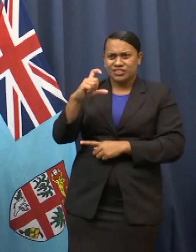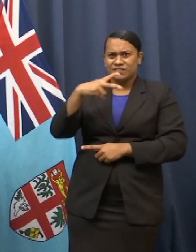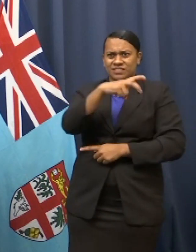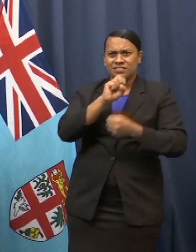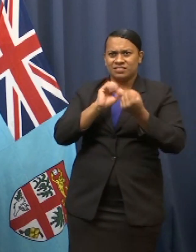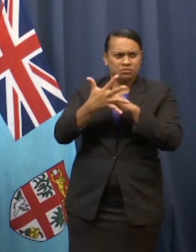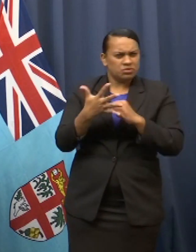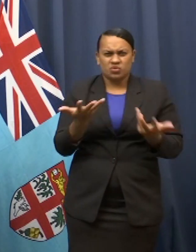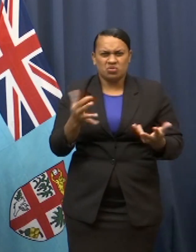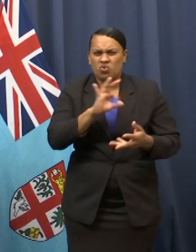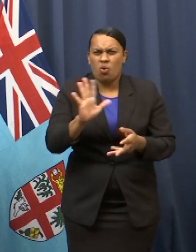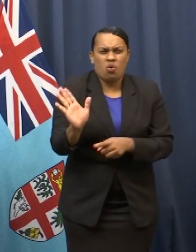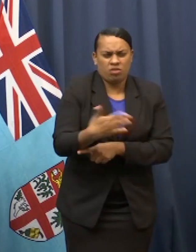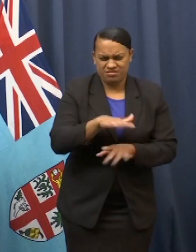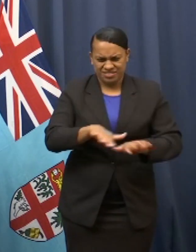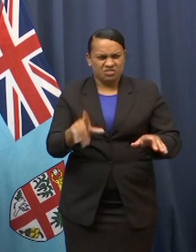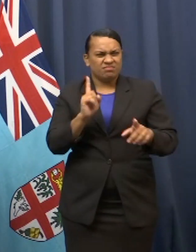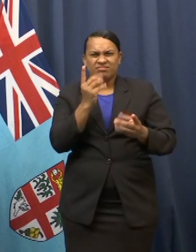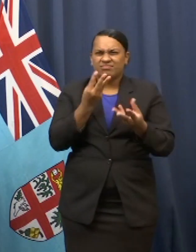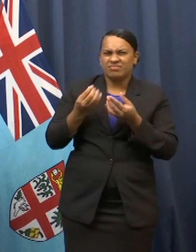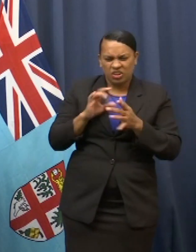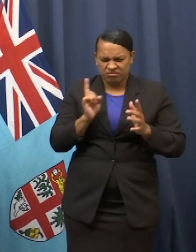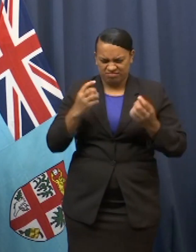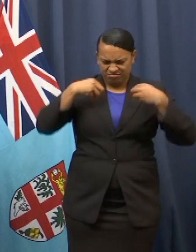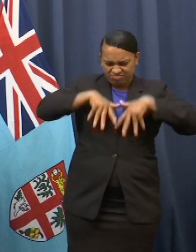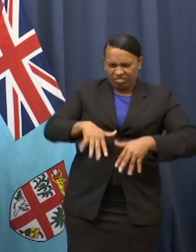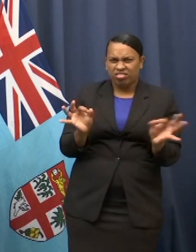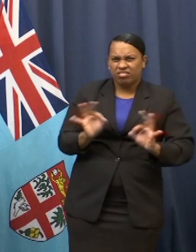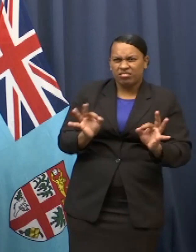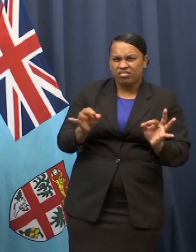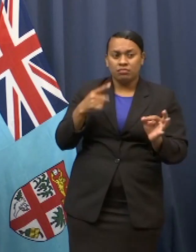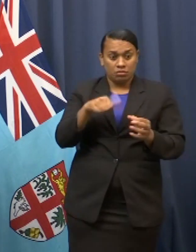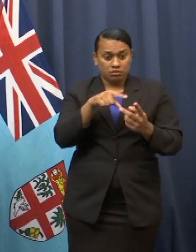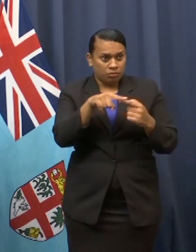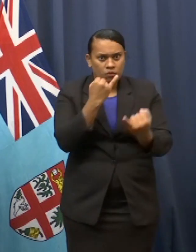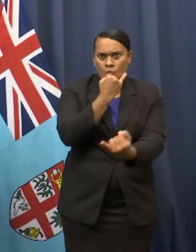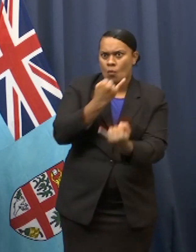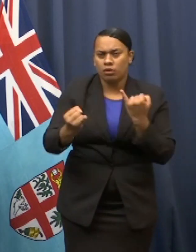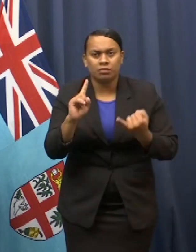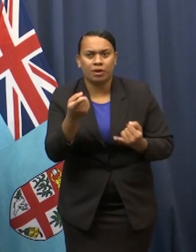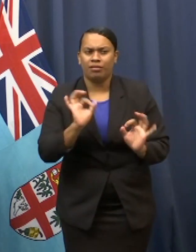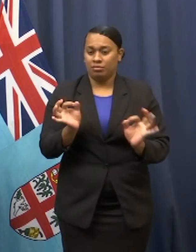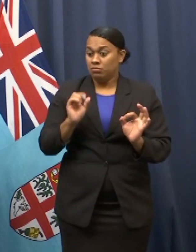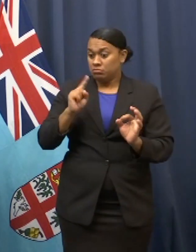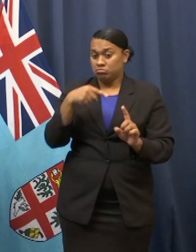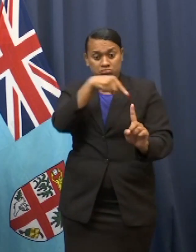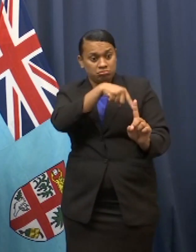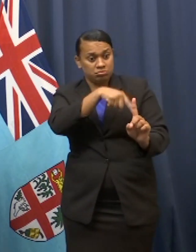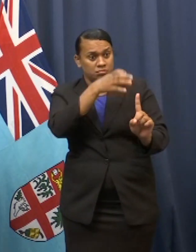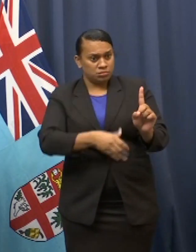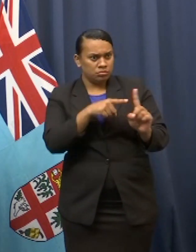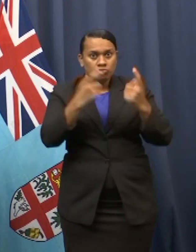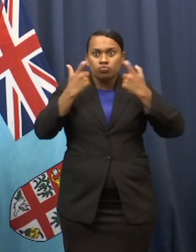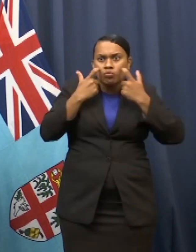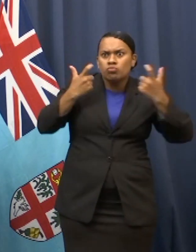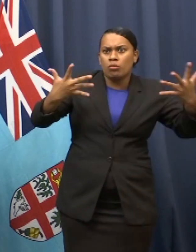in children and infants, as they display only mild symptoms. But as today's case shows,